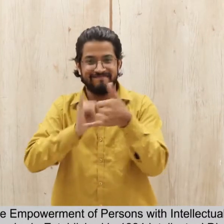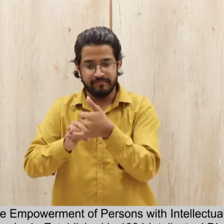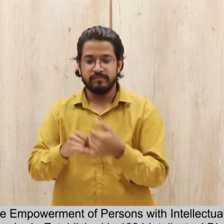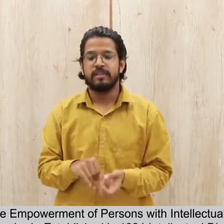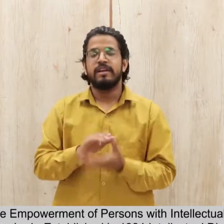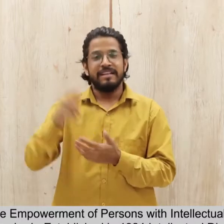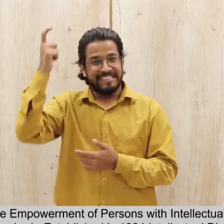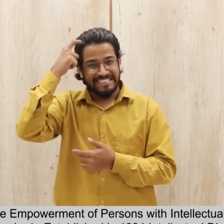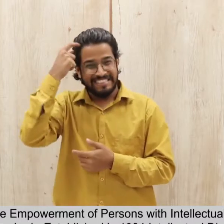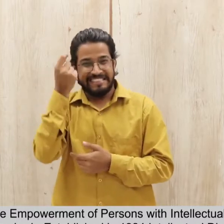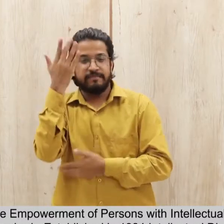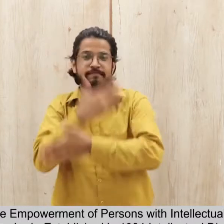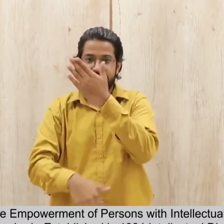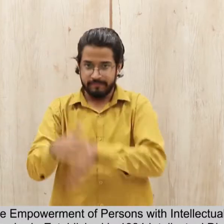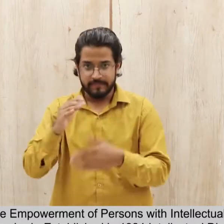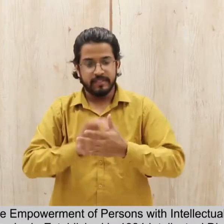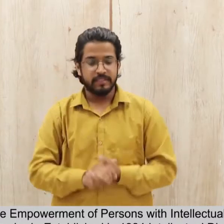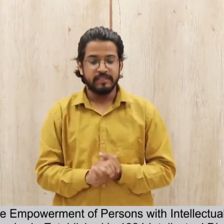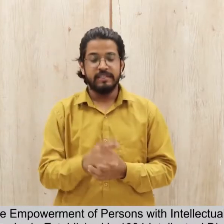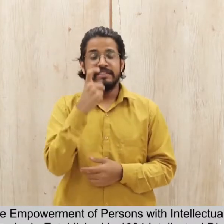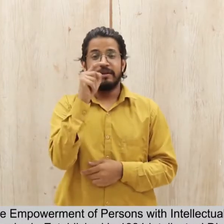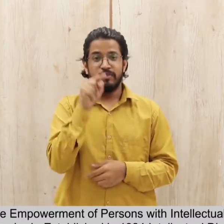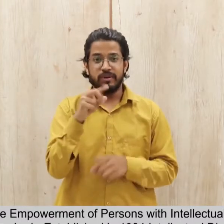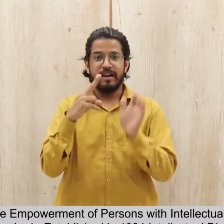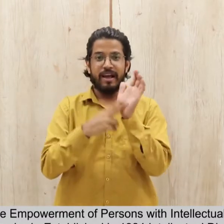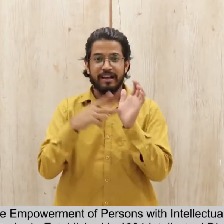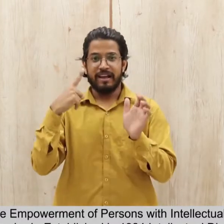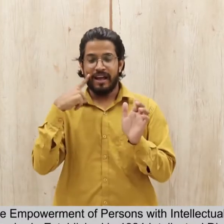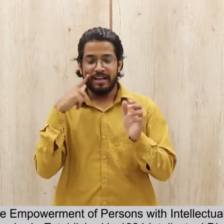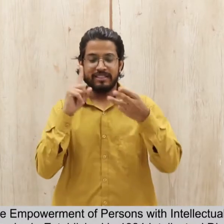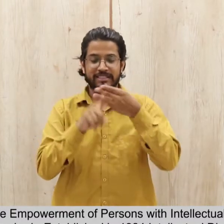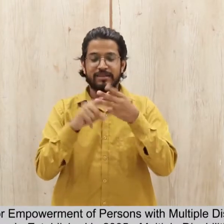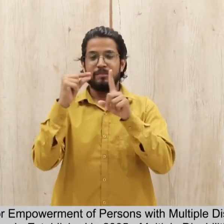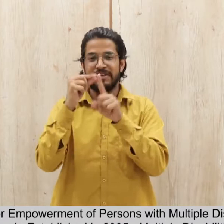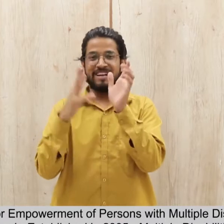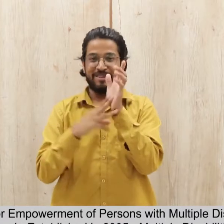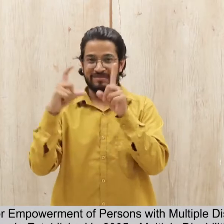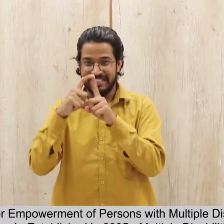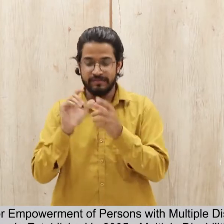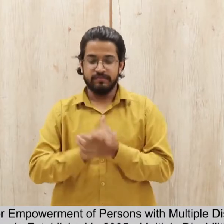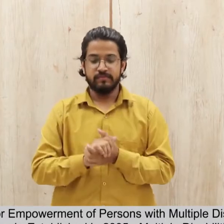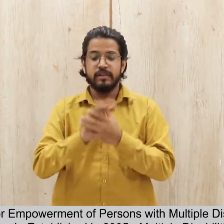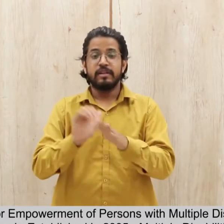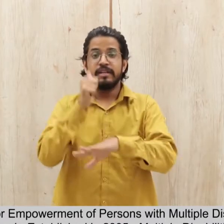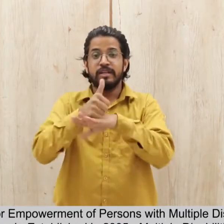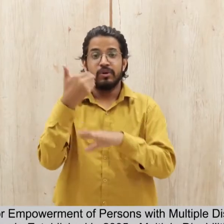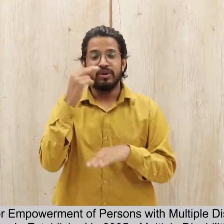Secunderabad, established in 1984, dealing in intellectual disability. Seventh, National Institute for the Empowerment of Persons with